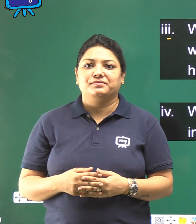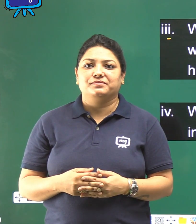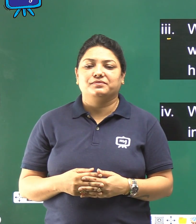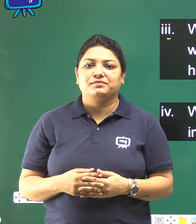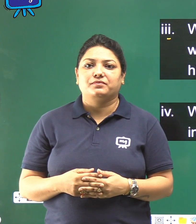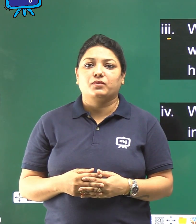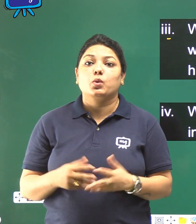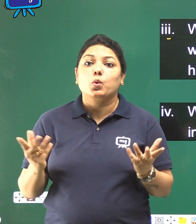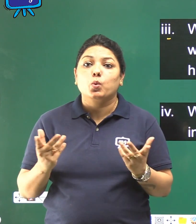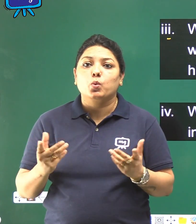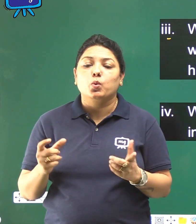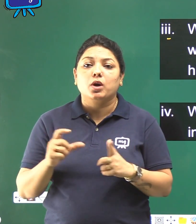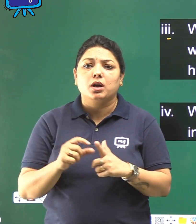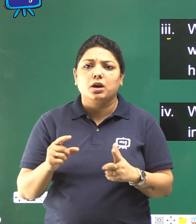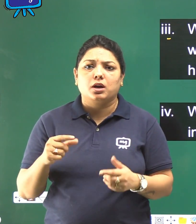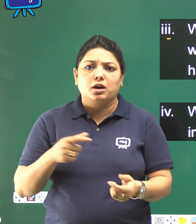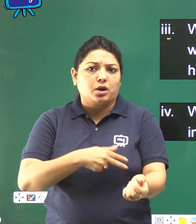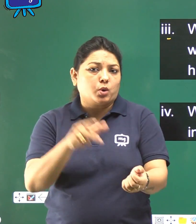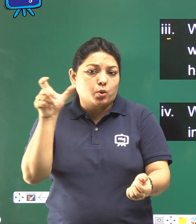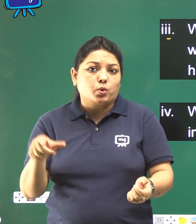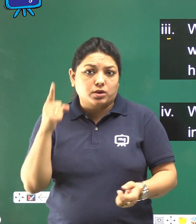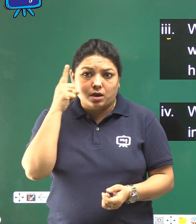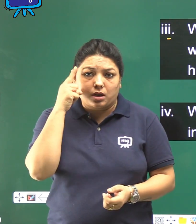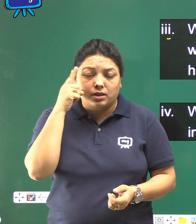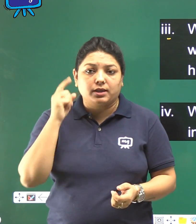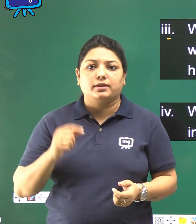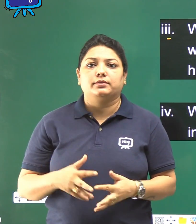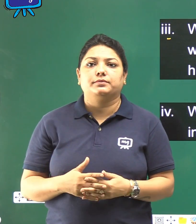what did Roshan Lal think